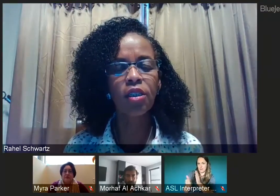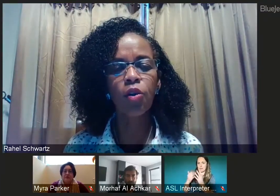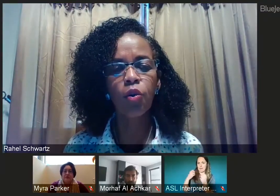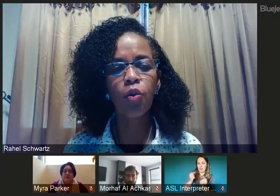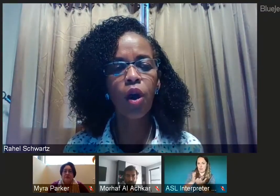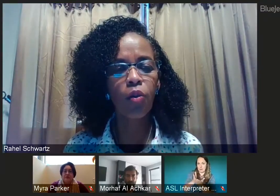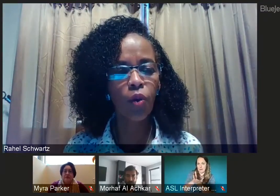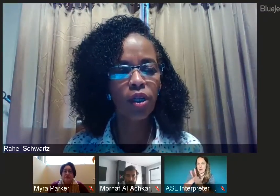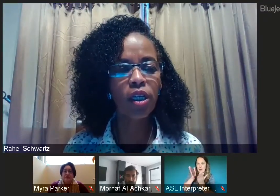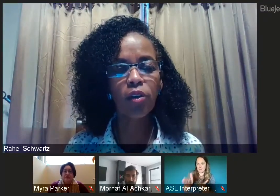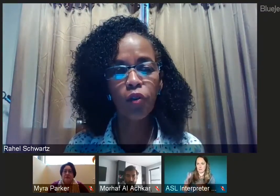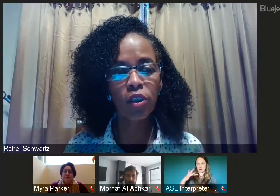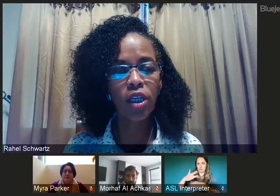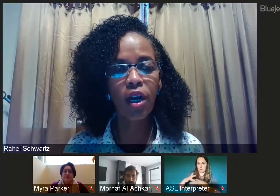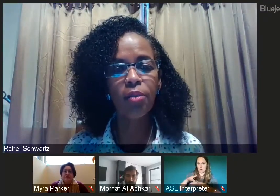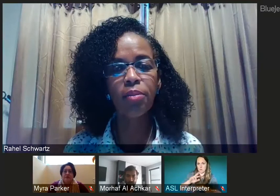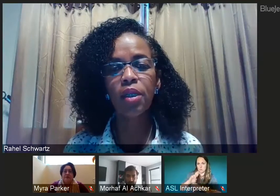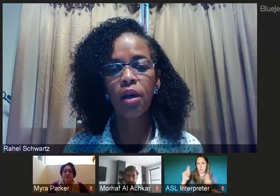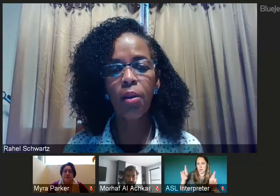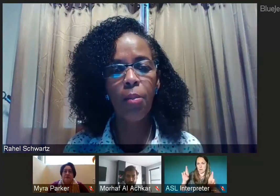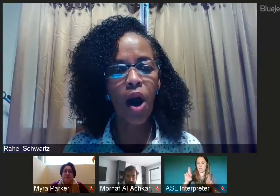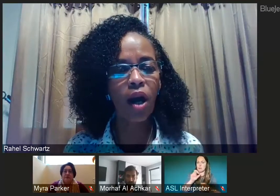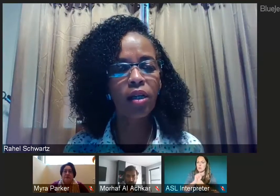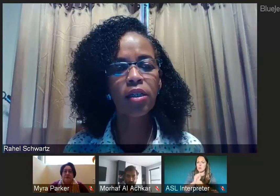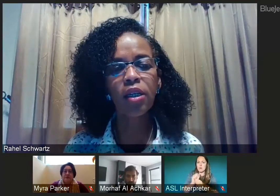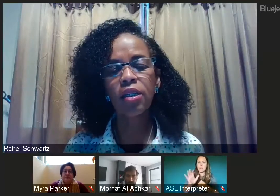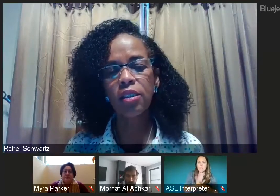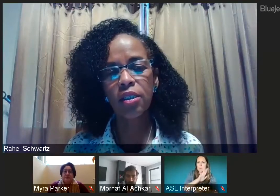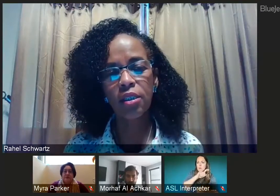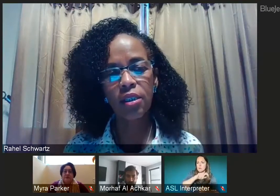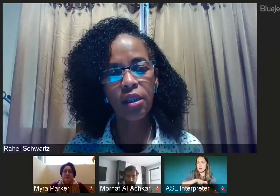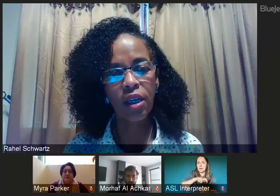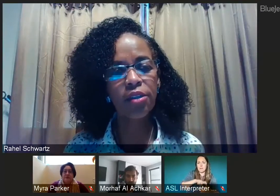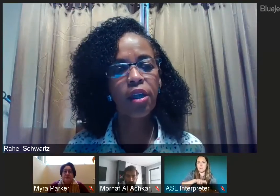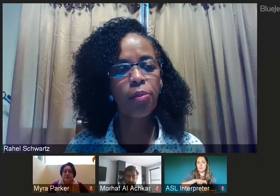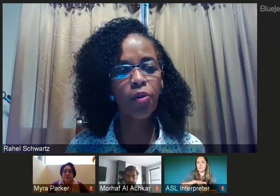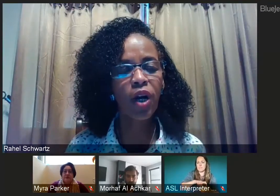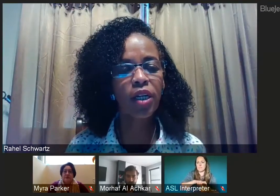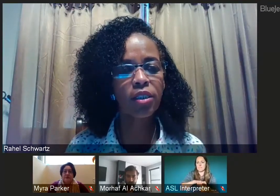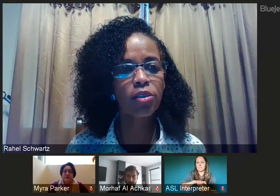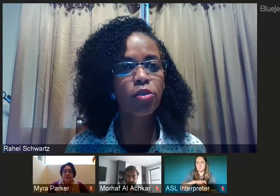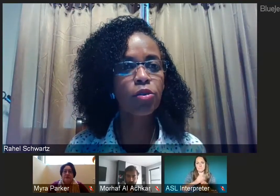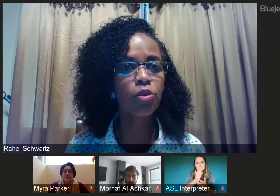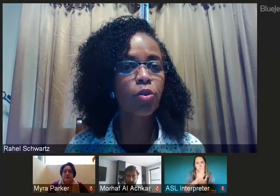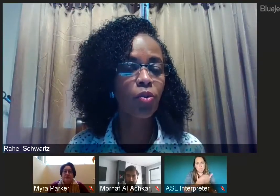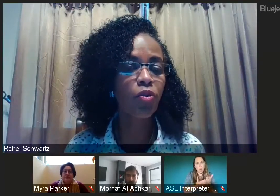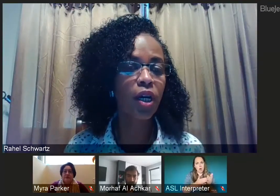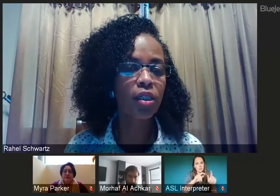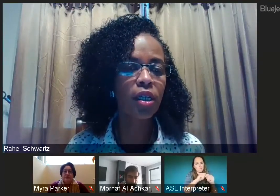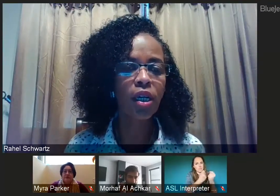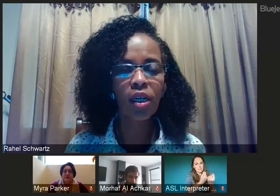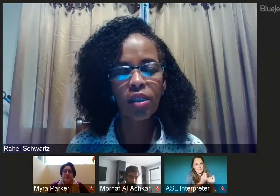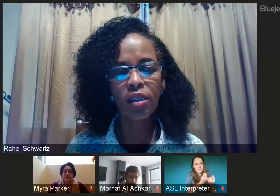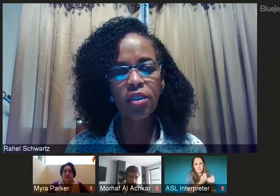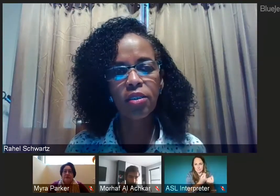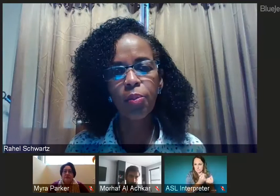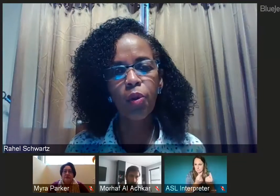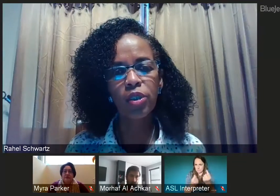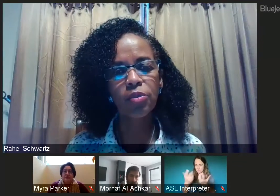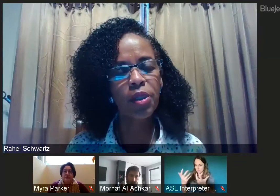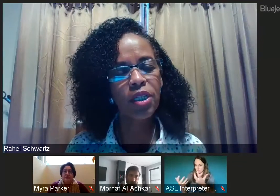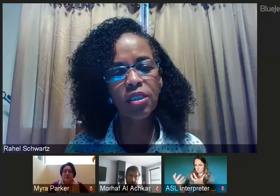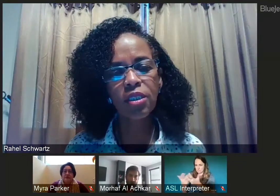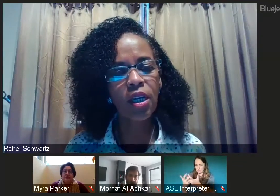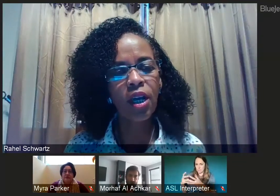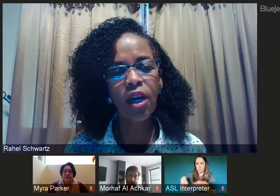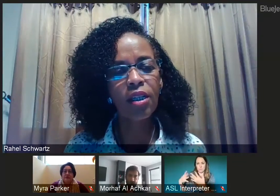navigators who are working full time among the healthcare providers to provide this